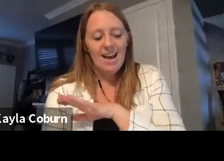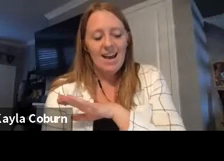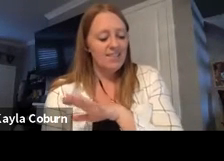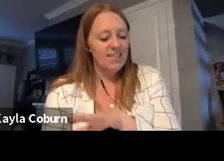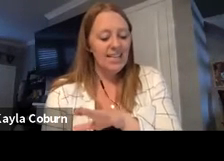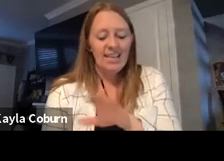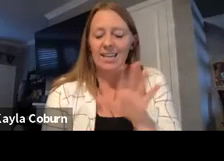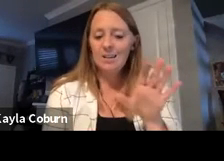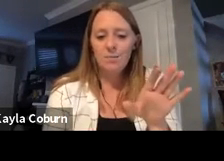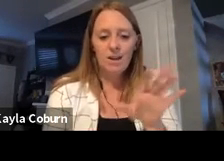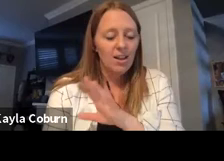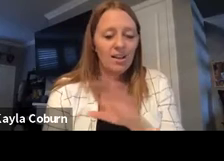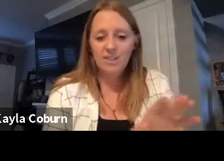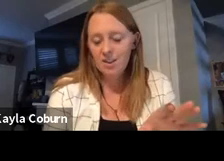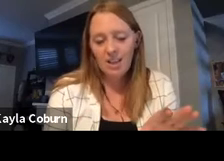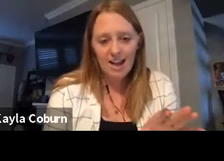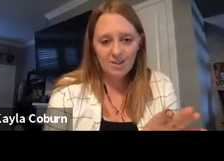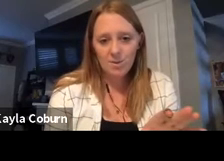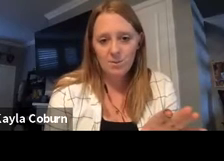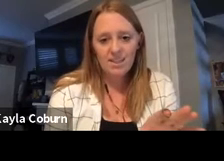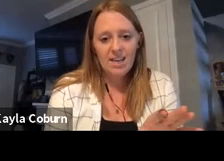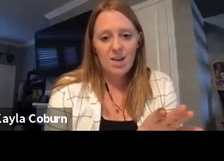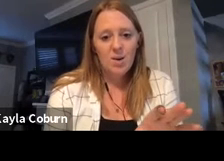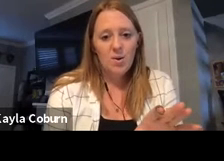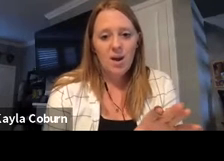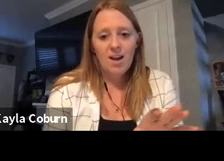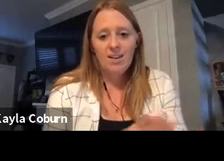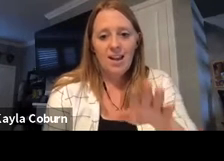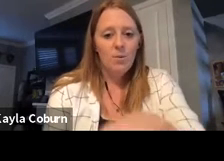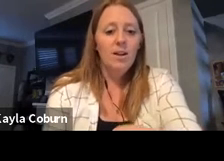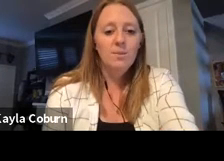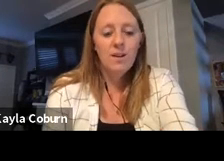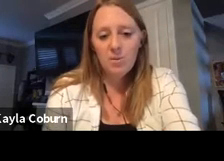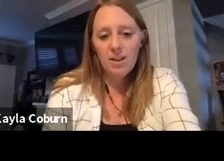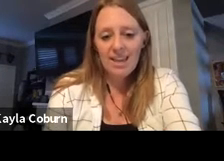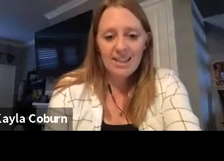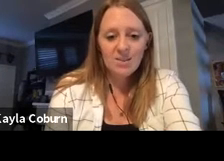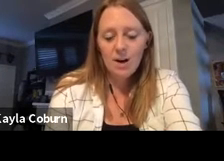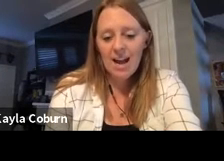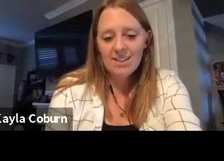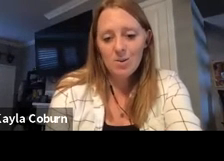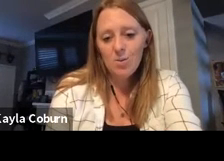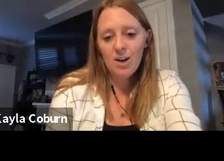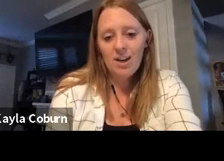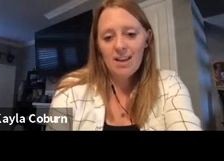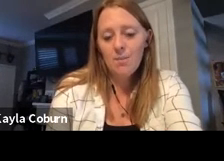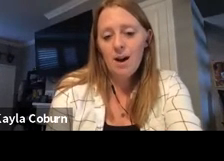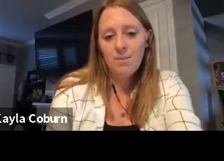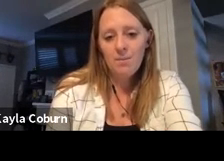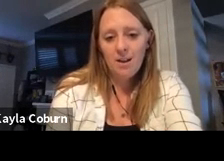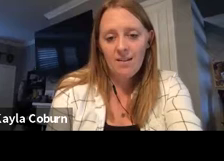pictures I have seen in a lot of different classrooms, especially